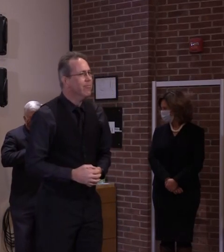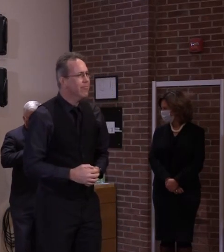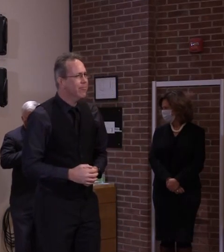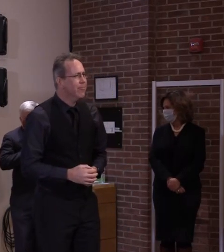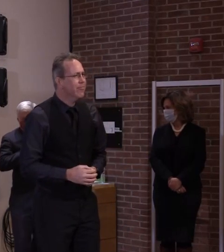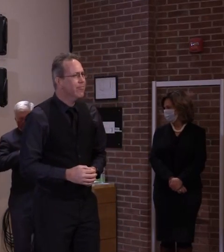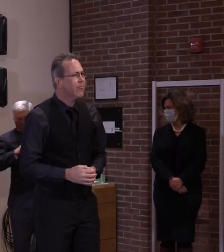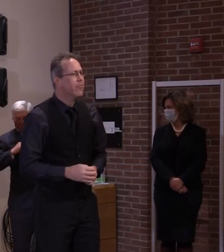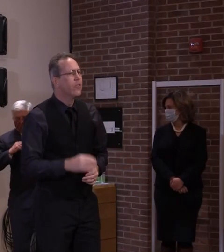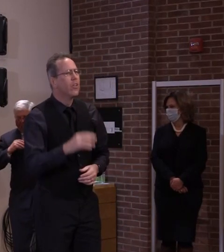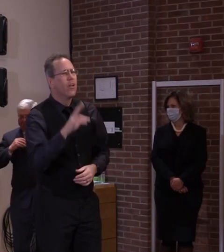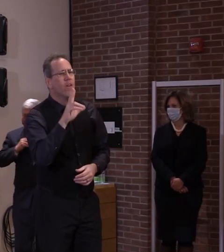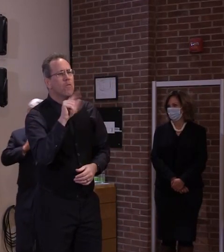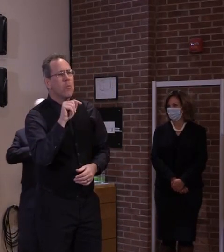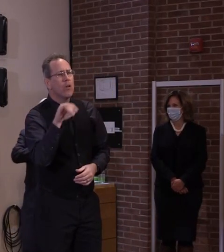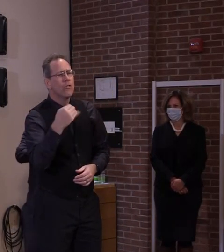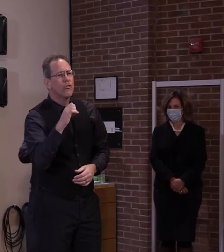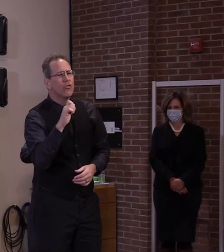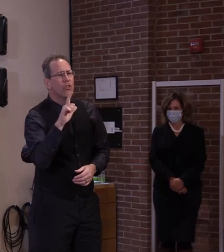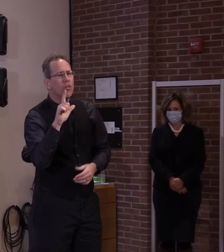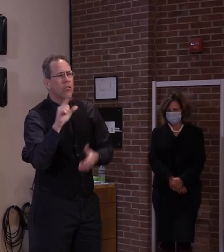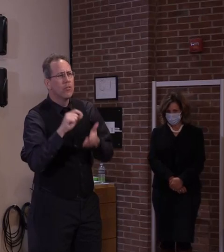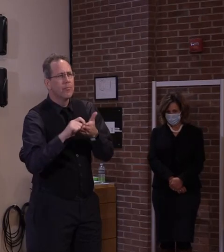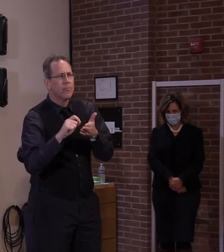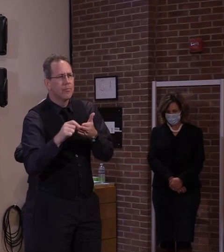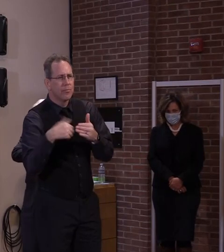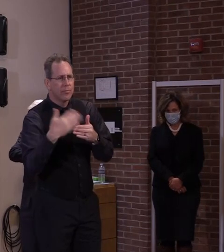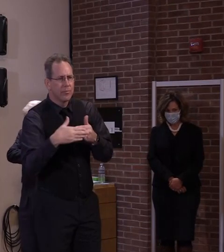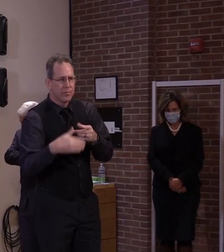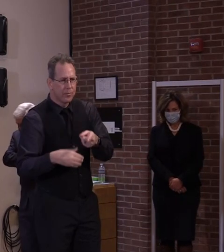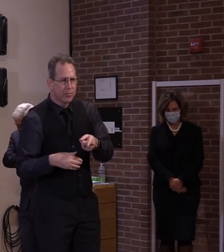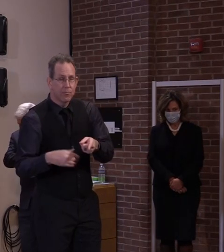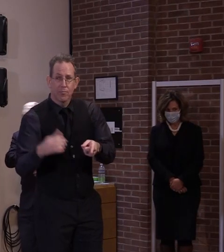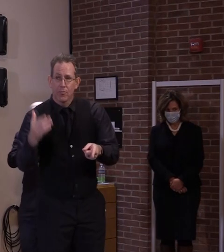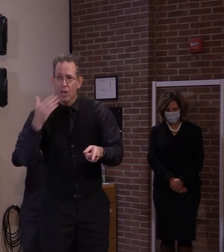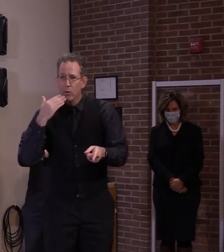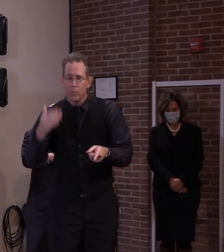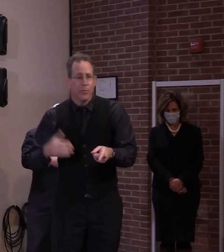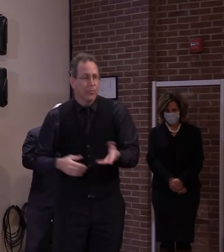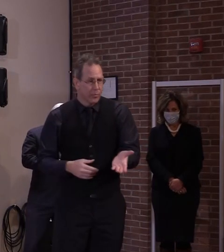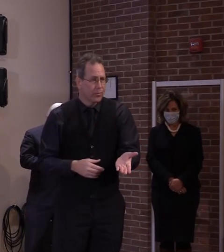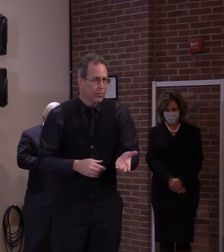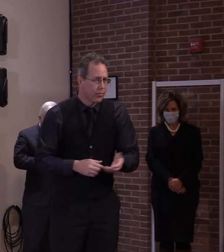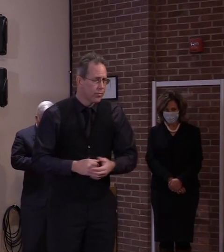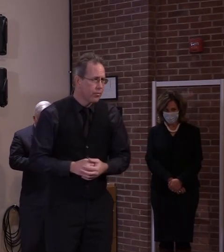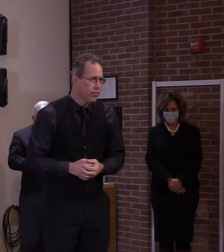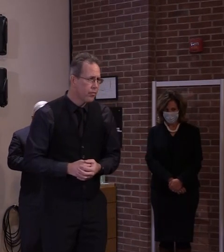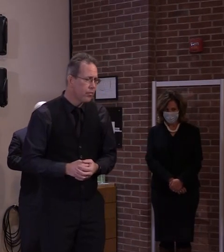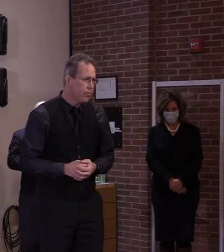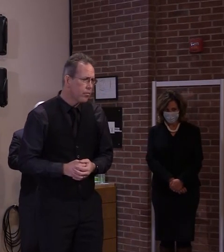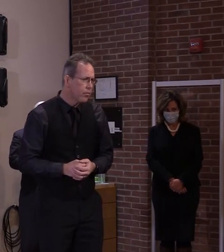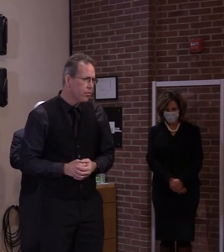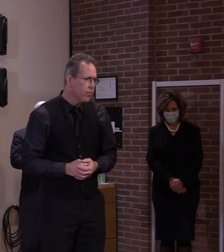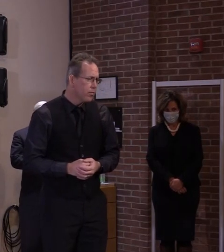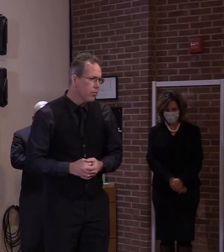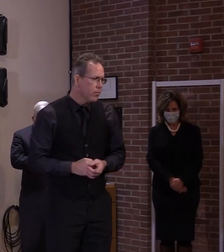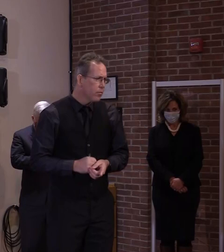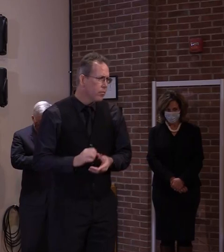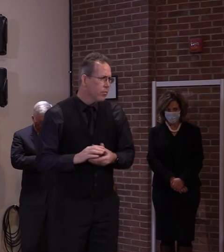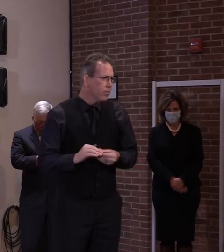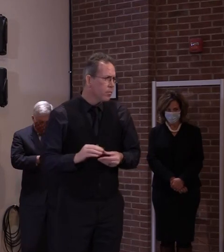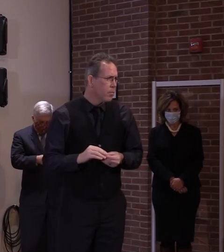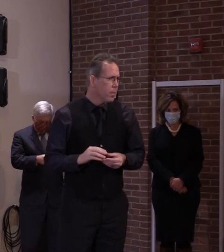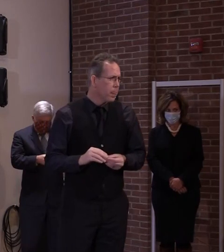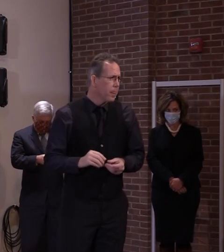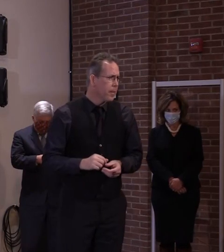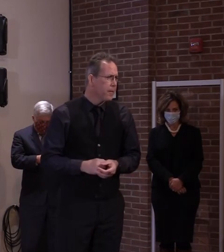Thank you. Governor, given the enormous emphasis you put on vaccination and